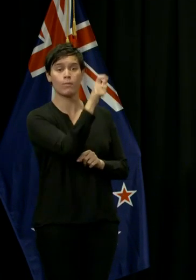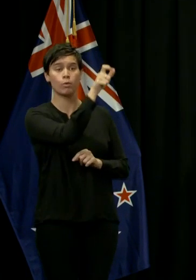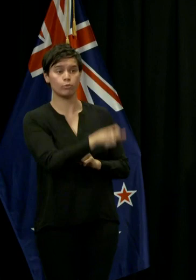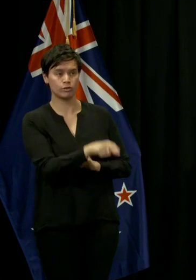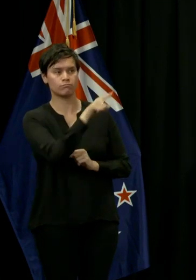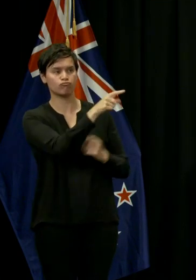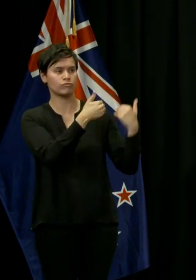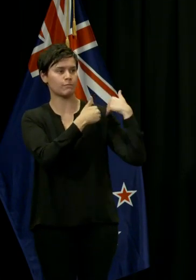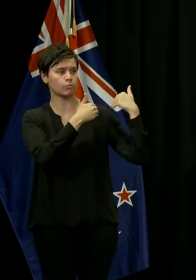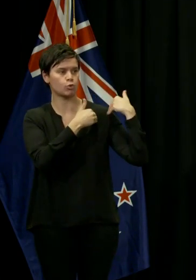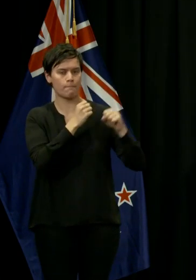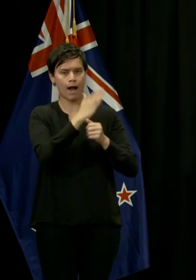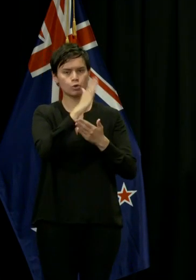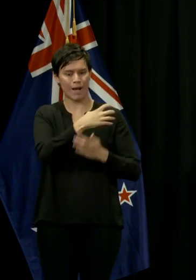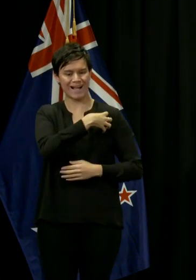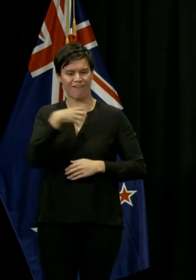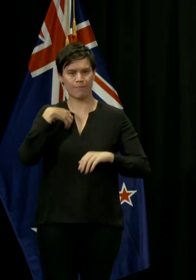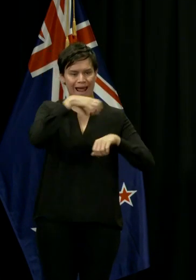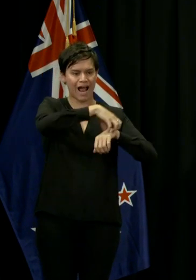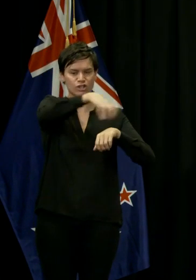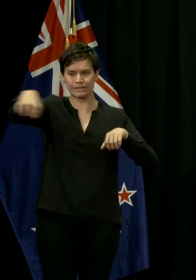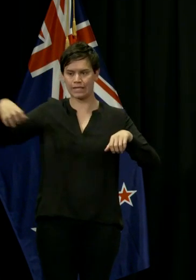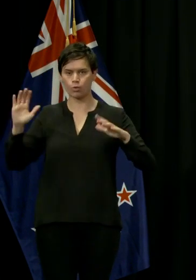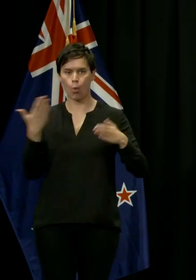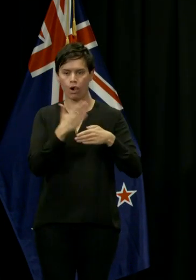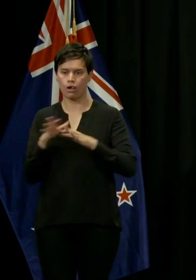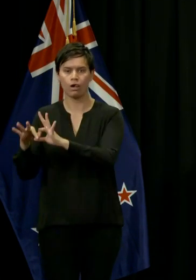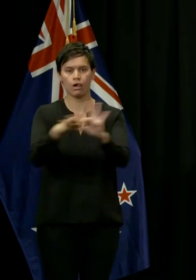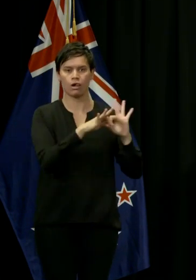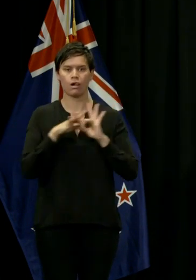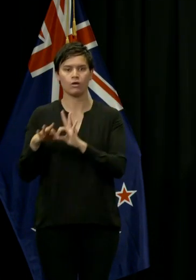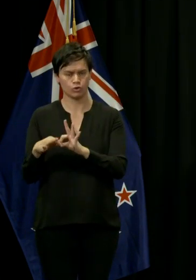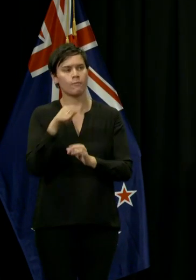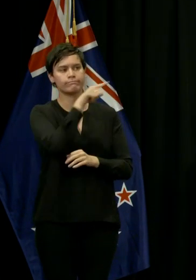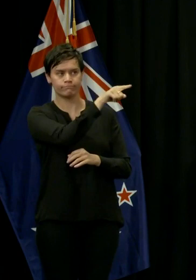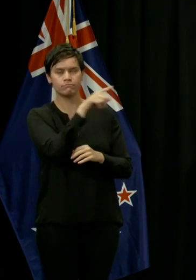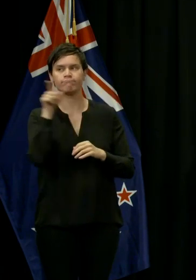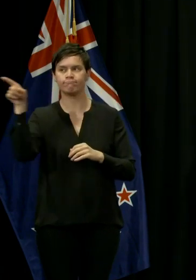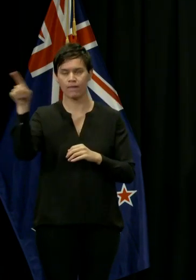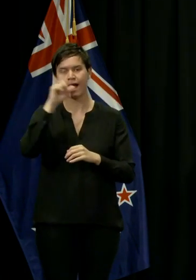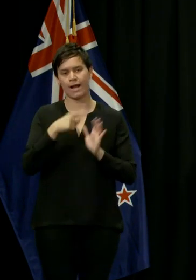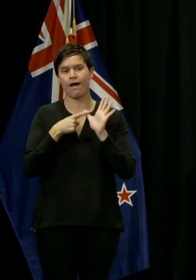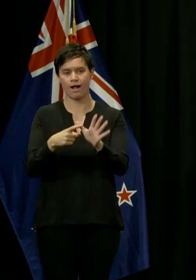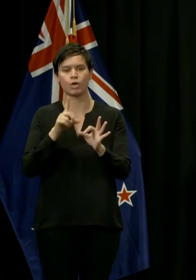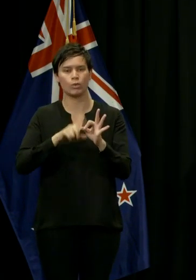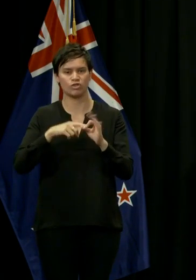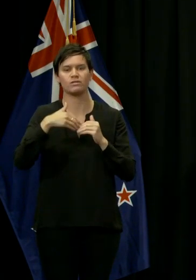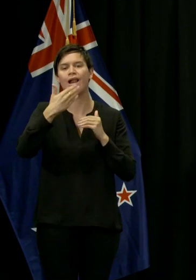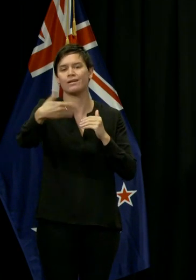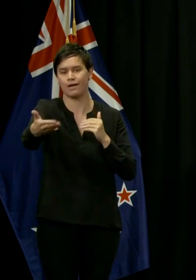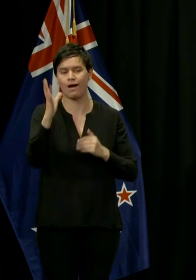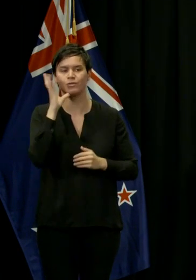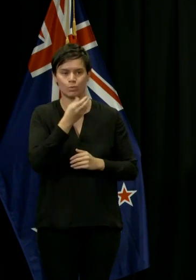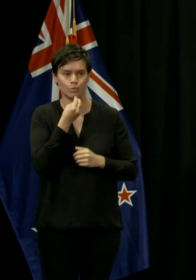all-of-government response, to speak with you and answer any additional operational questions that you may have on the announcement that I have made